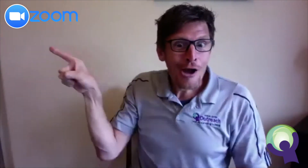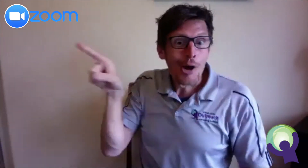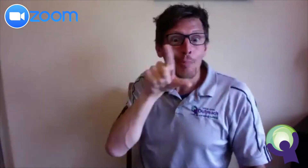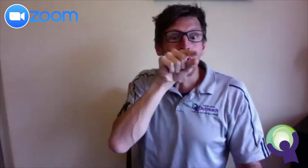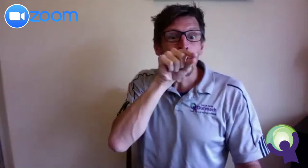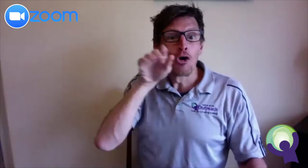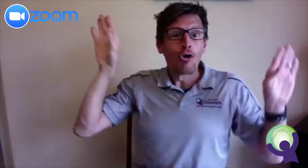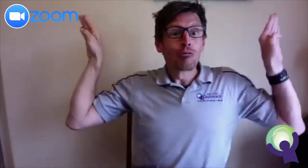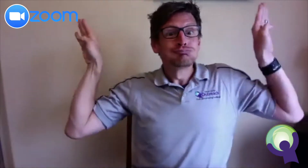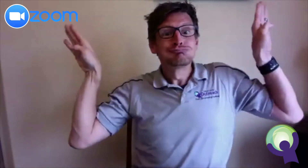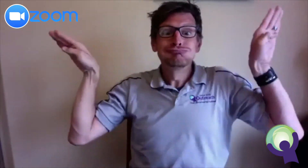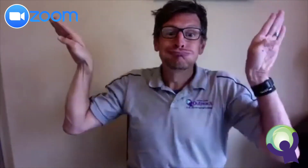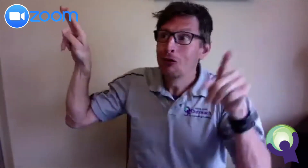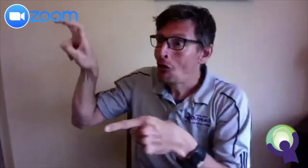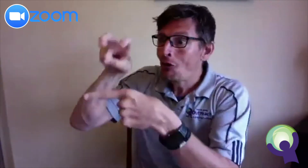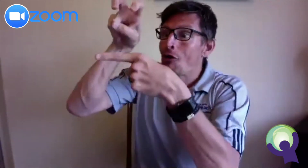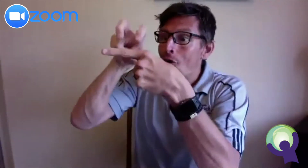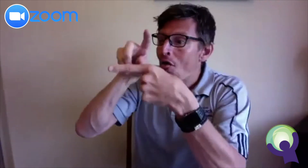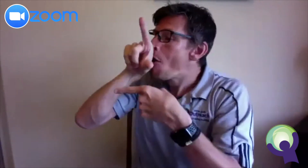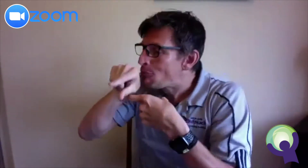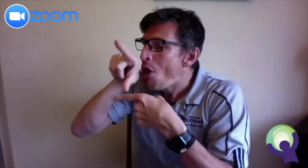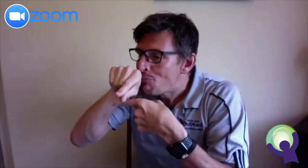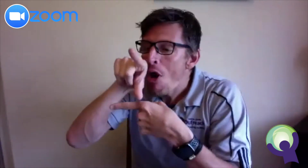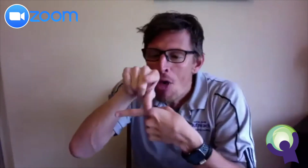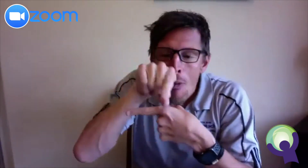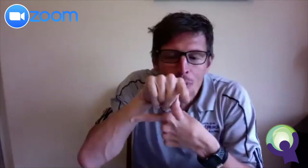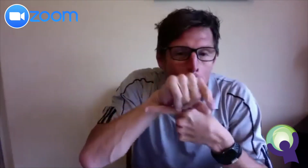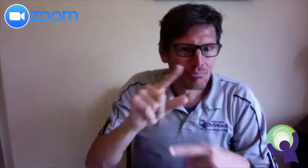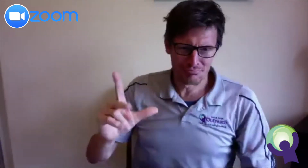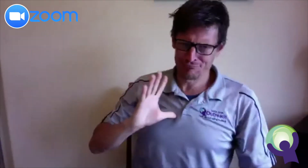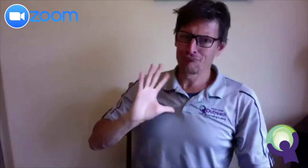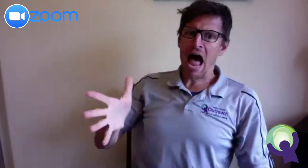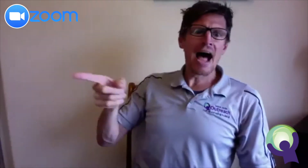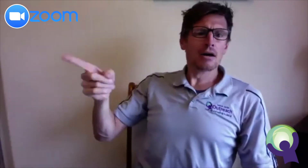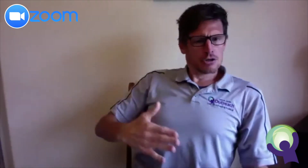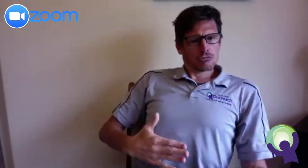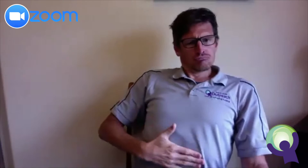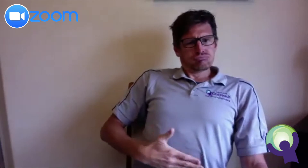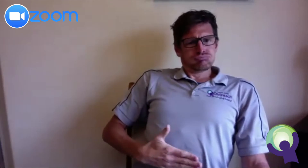blue-black dropping fell from the bird and landed on Sadie's boot.